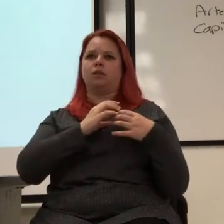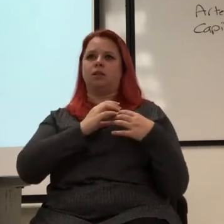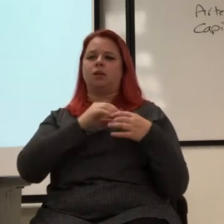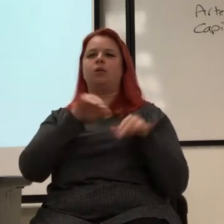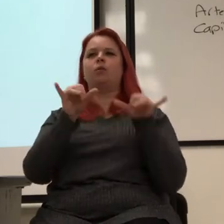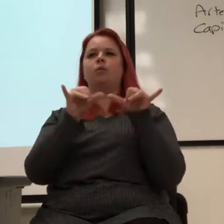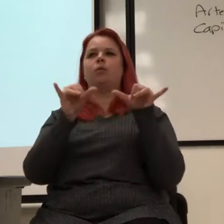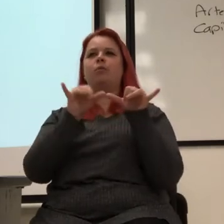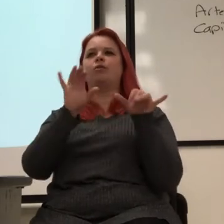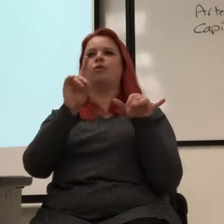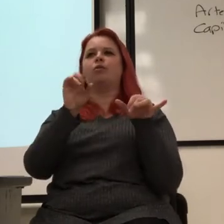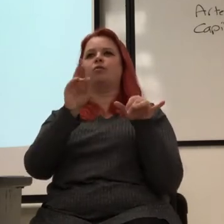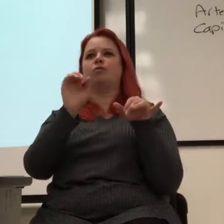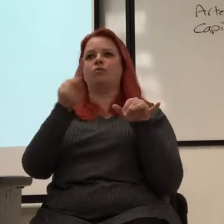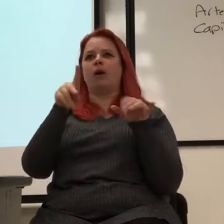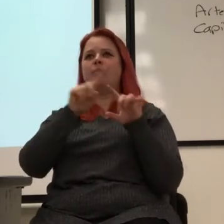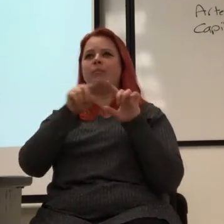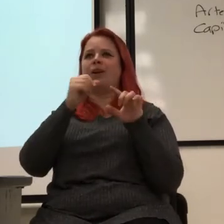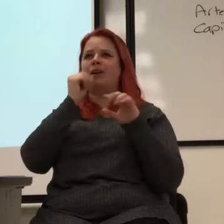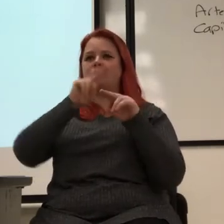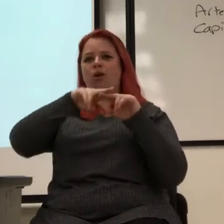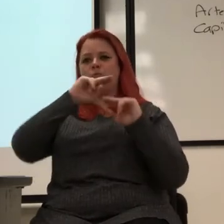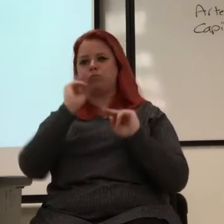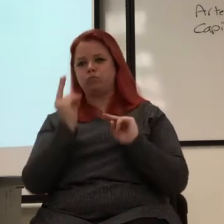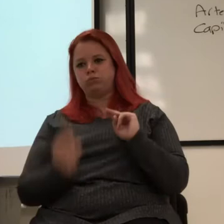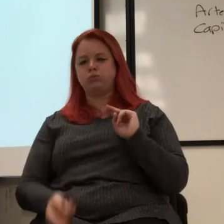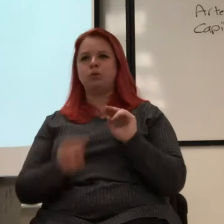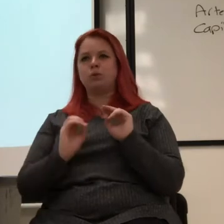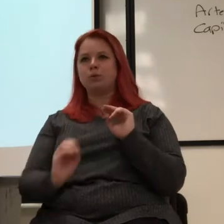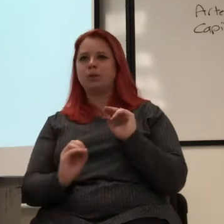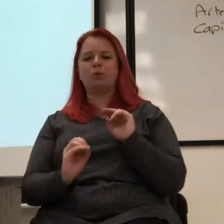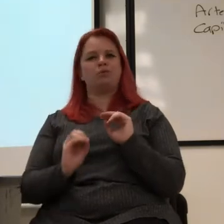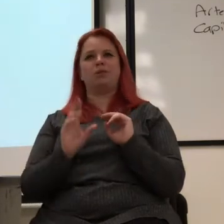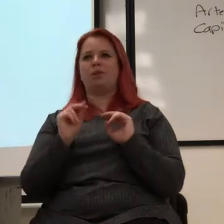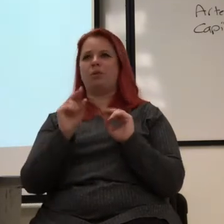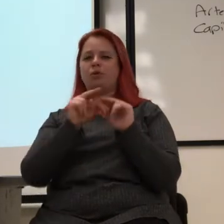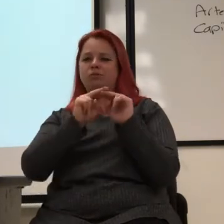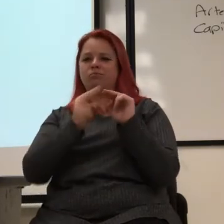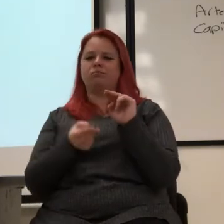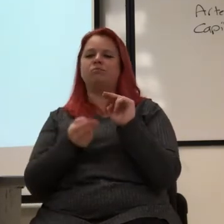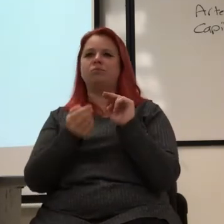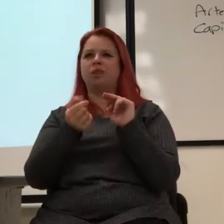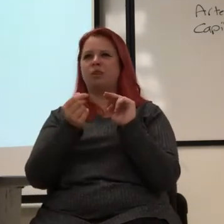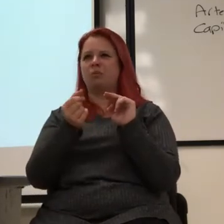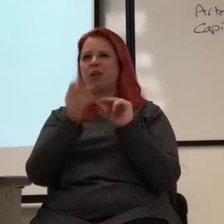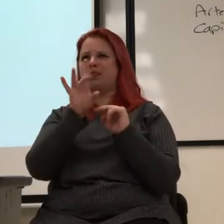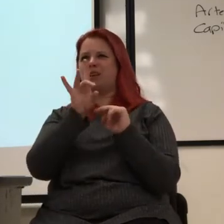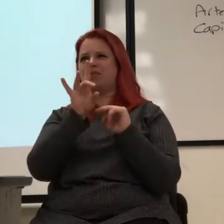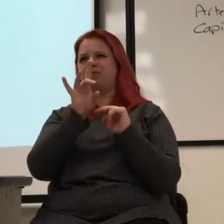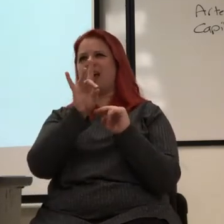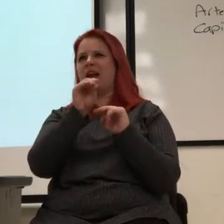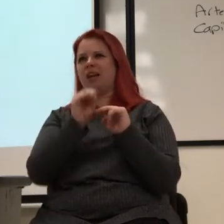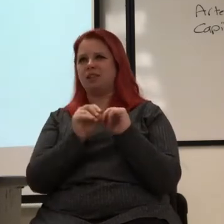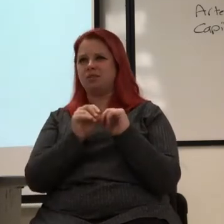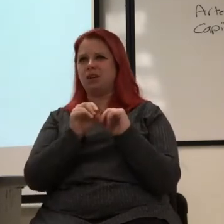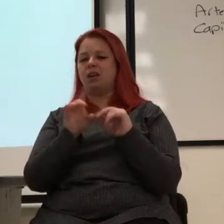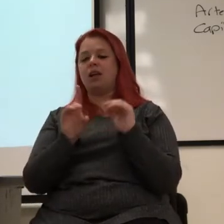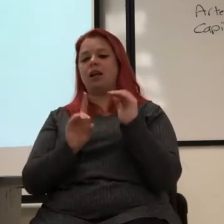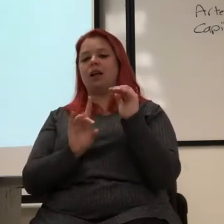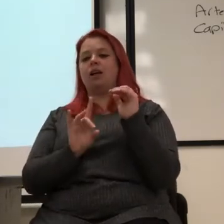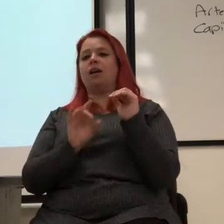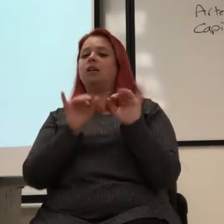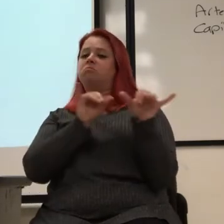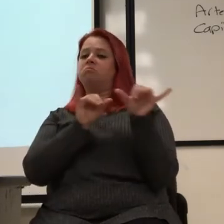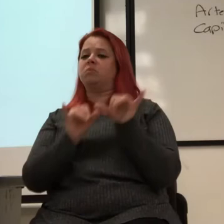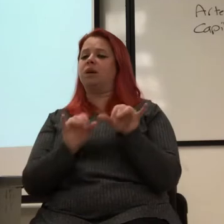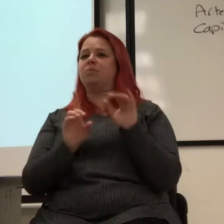drop. But it doesn't drop all the way to zero. It drops just a little bit to like 80. So that's like the diastolic blood pressure. While